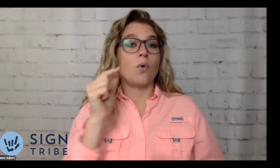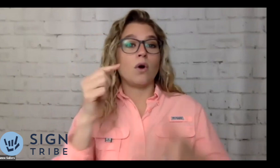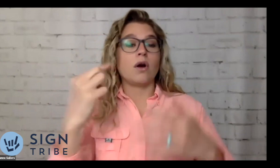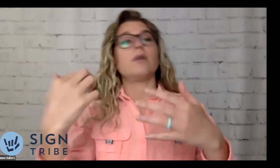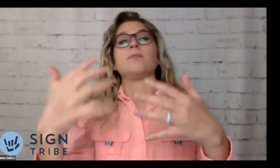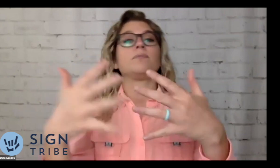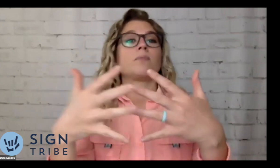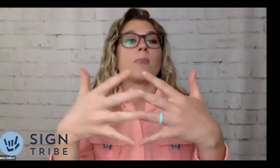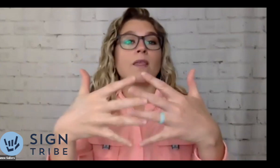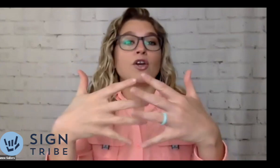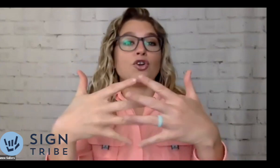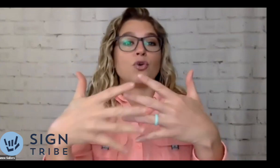or gray.